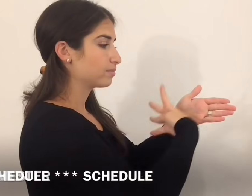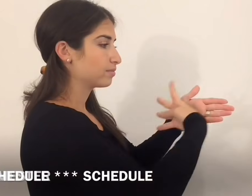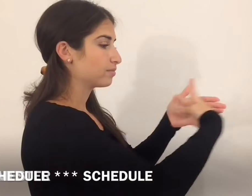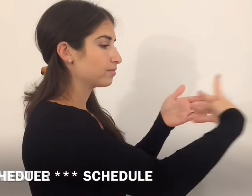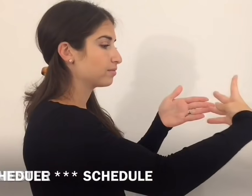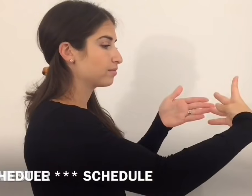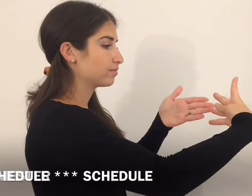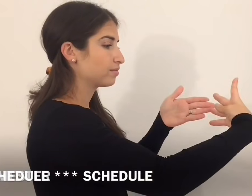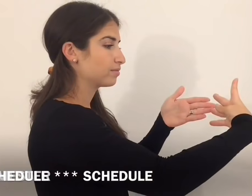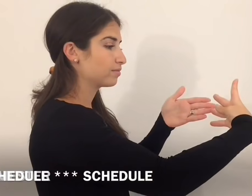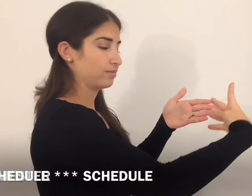That's the movement.